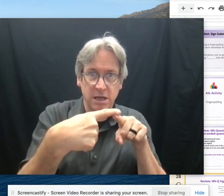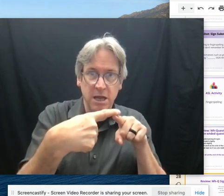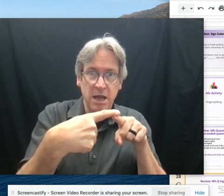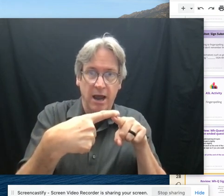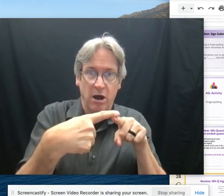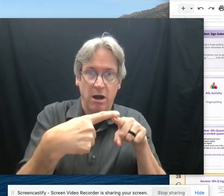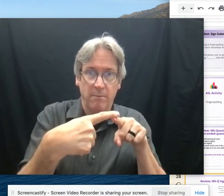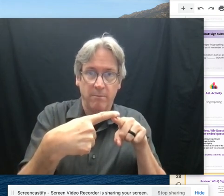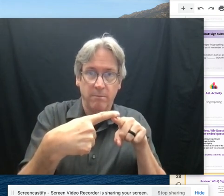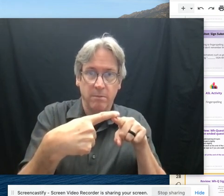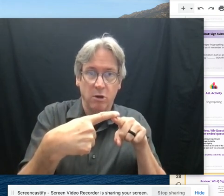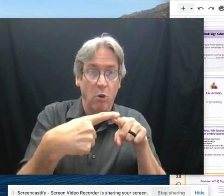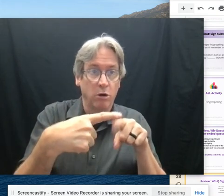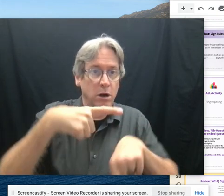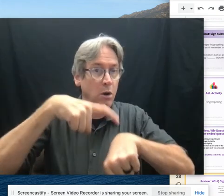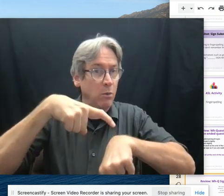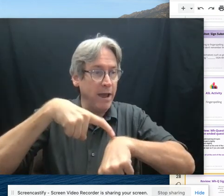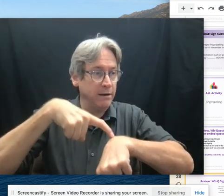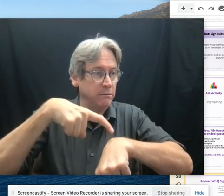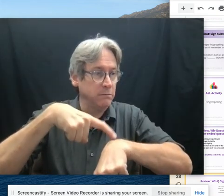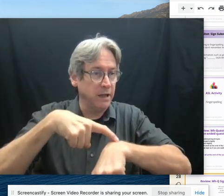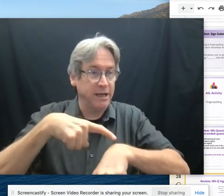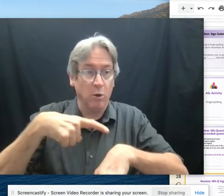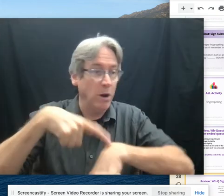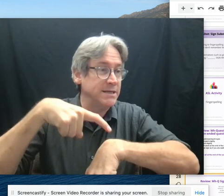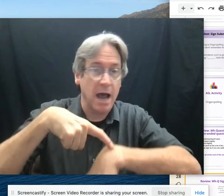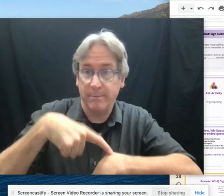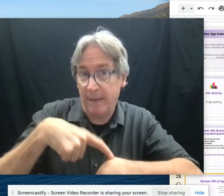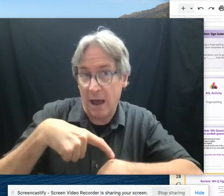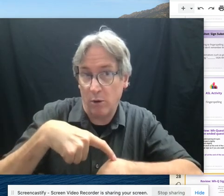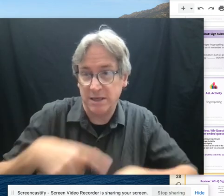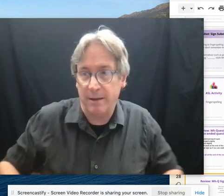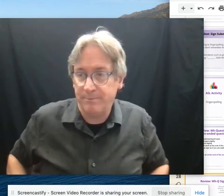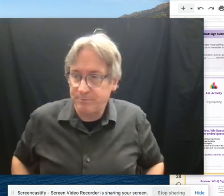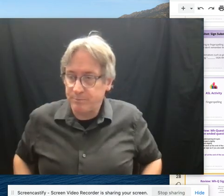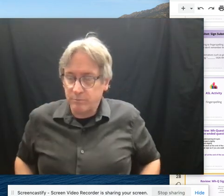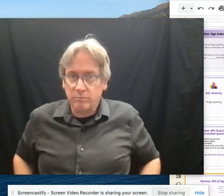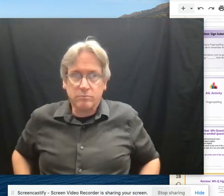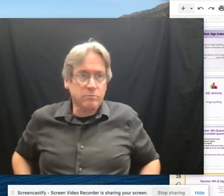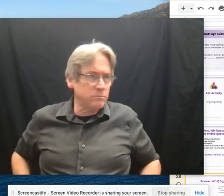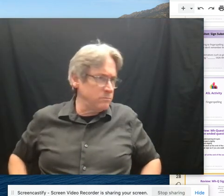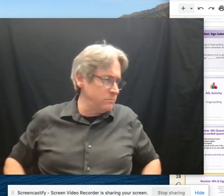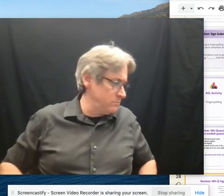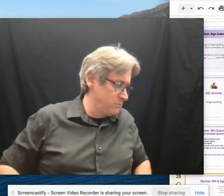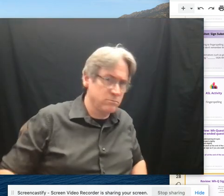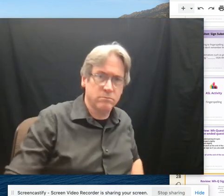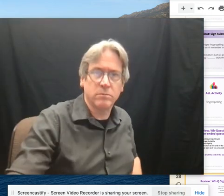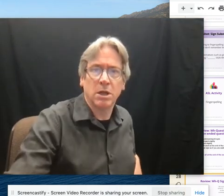face, or when, like what time, at what time.